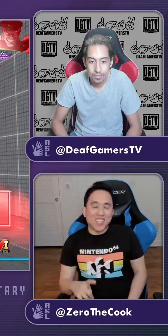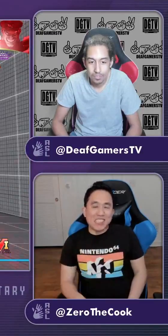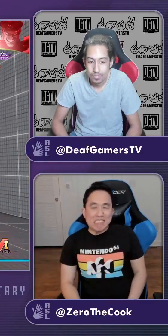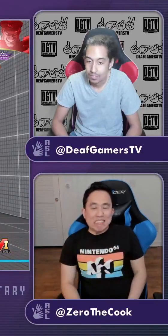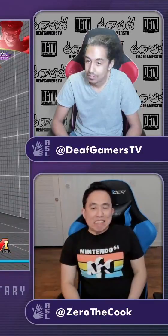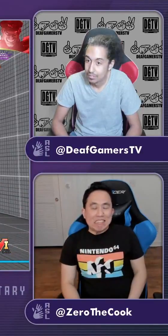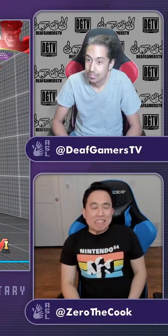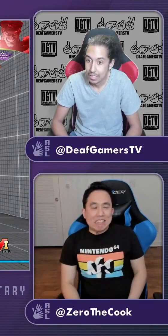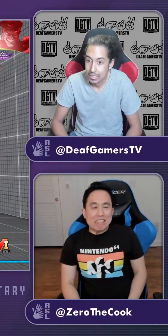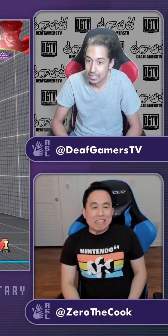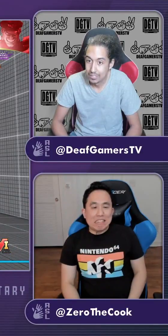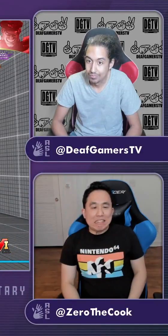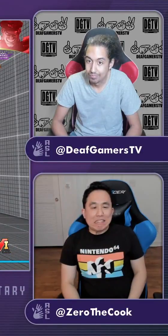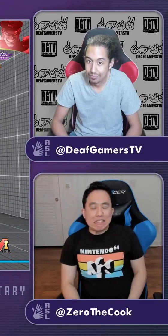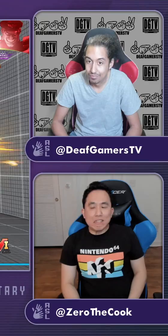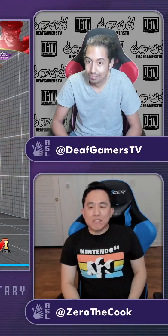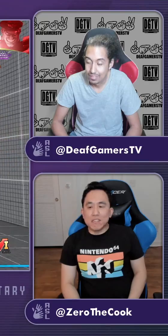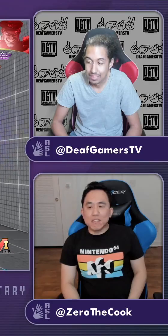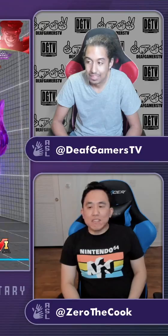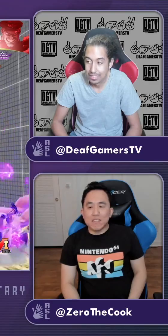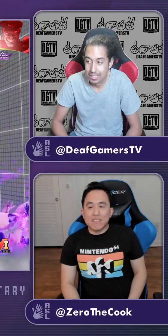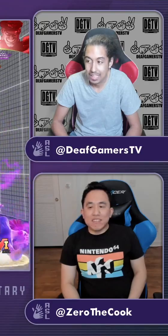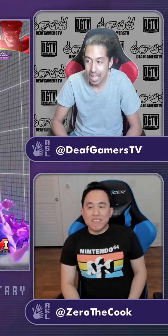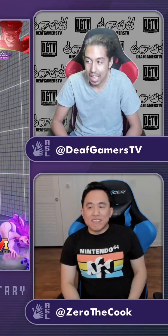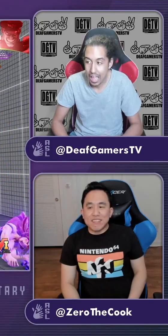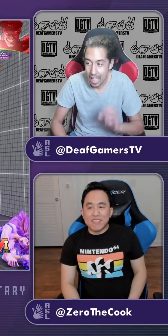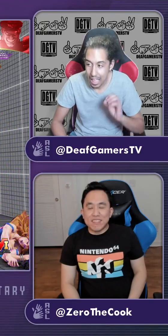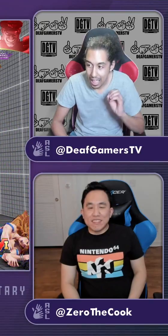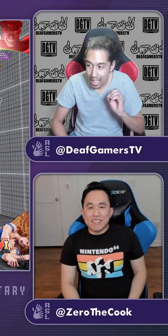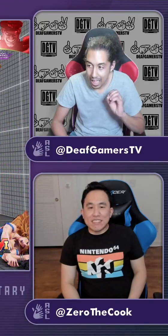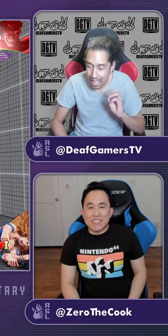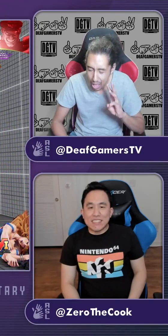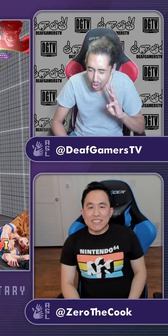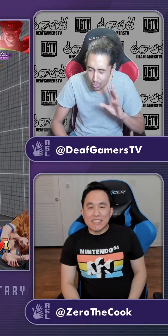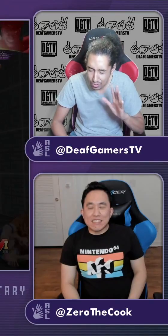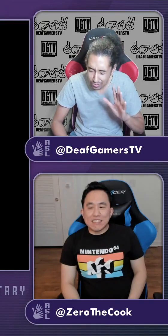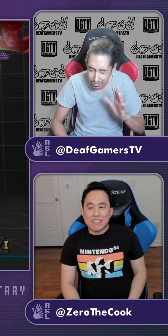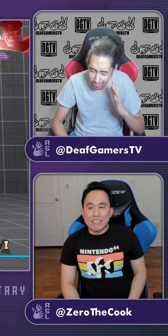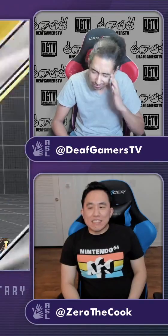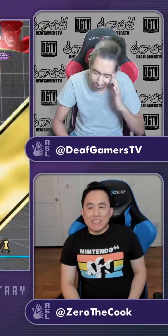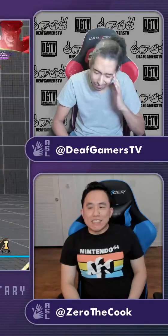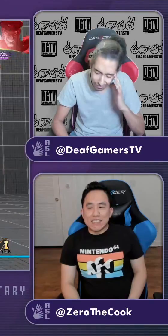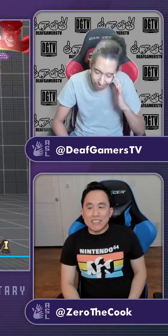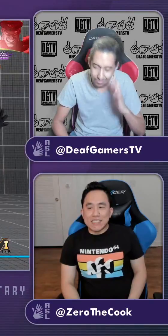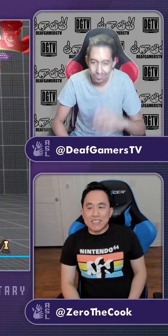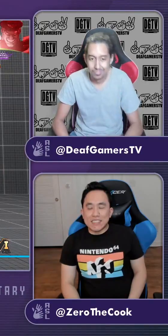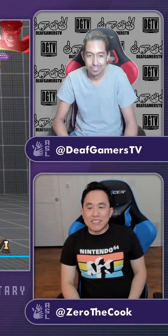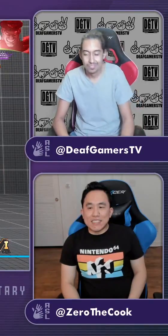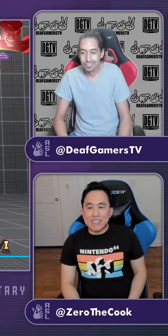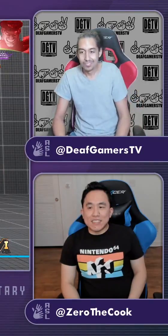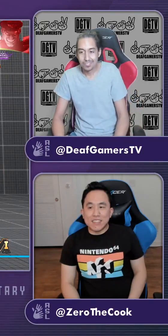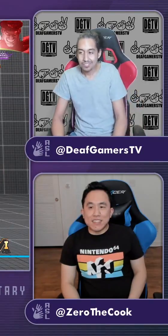didn't need to spend that second meter buddy It's bit man. You feel it hit man. Come on in here